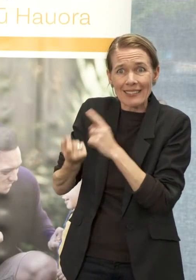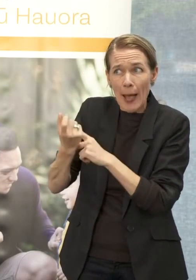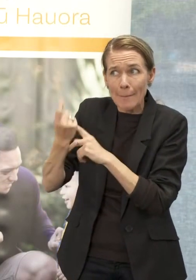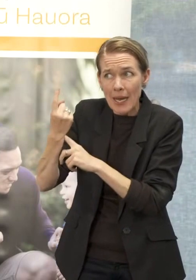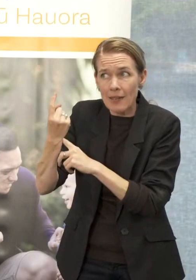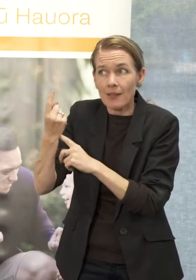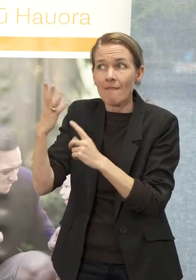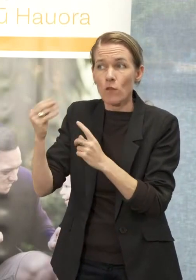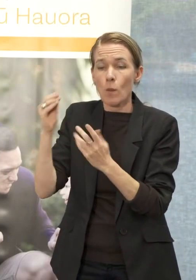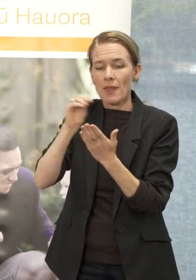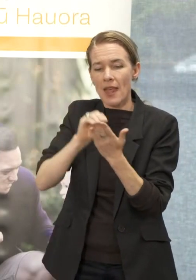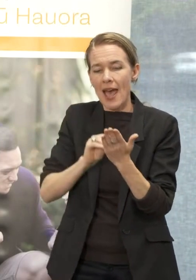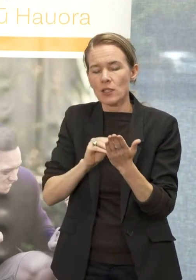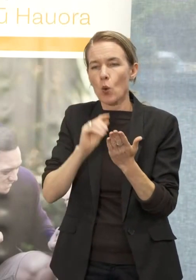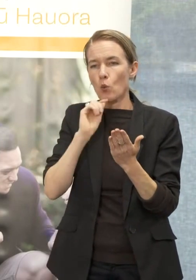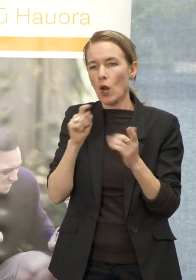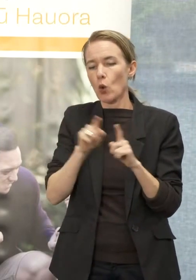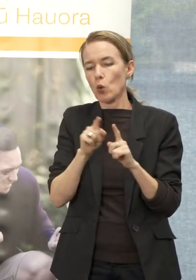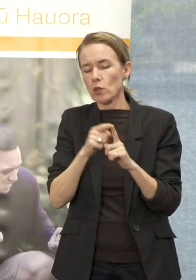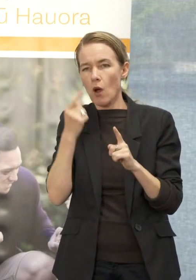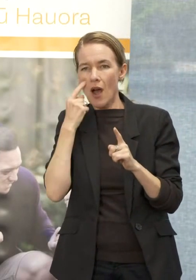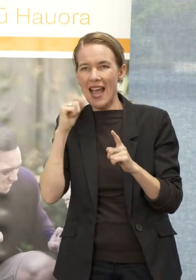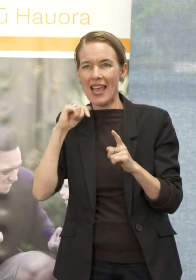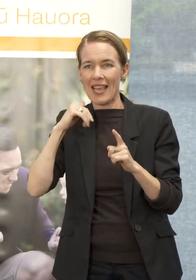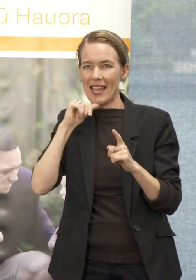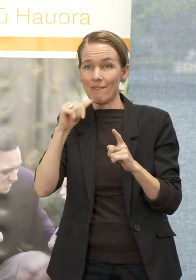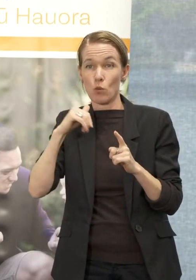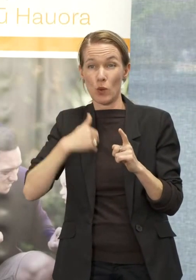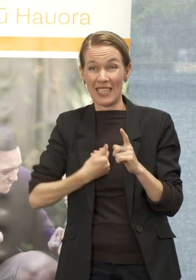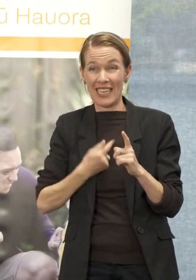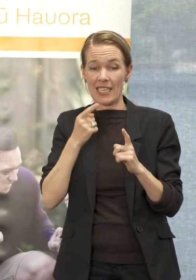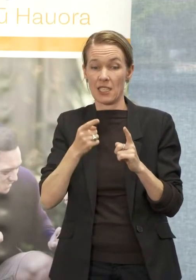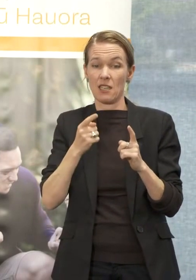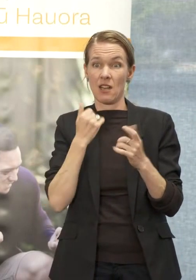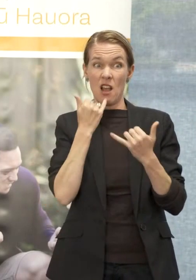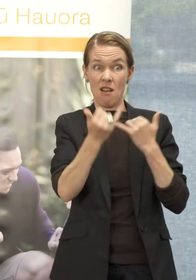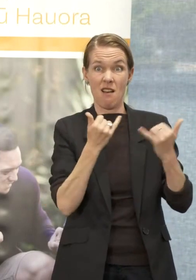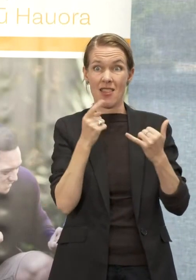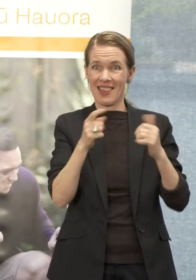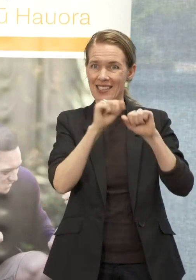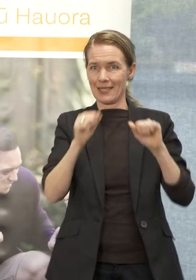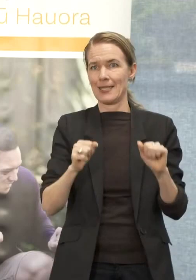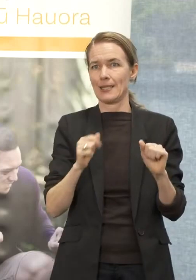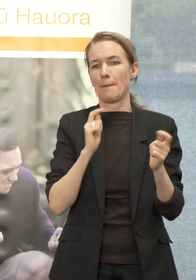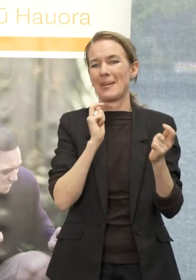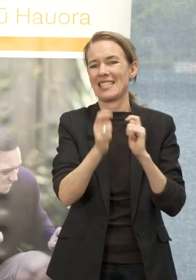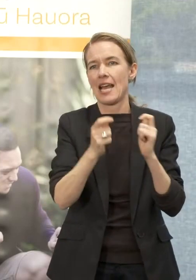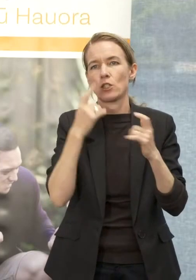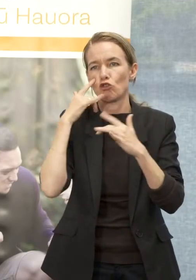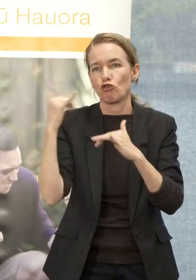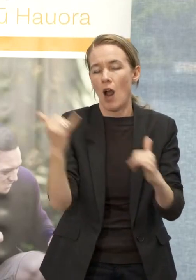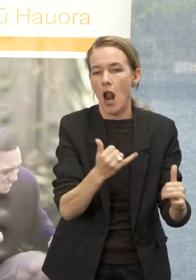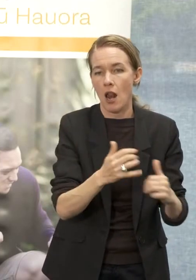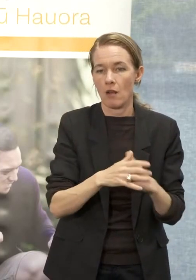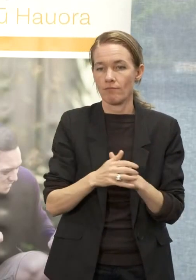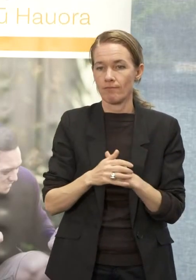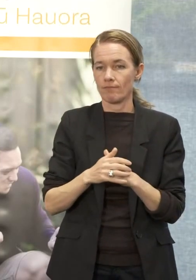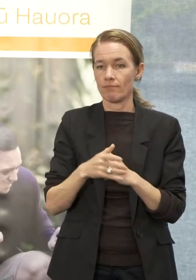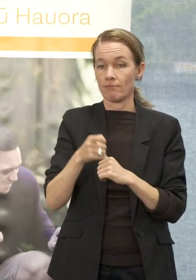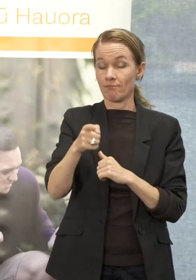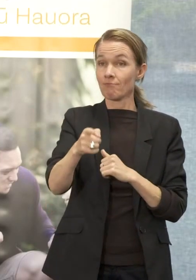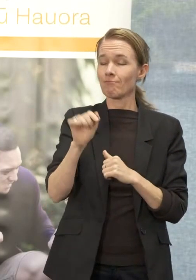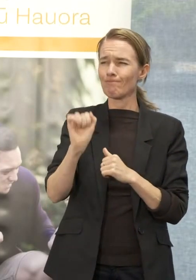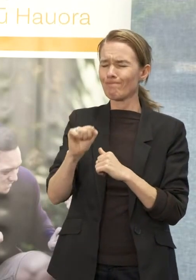further stress testing we would put in place. Because there were calls for this to take place from as early as May, which was obviously 3 months